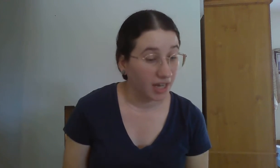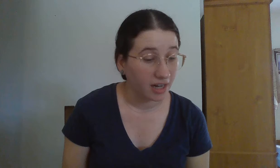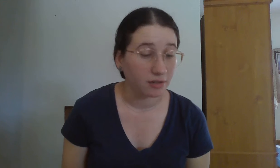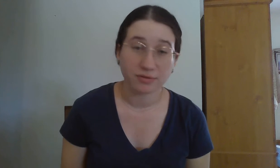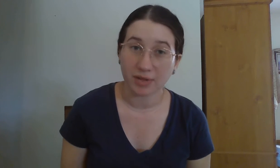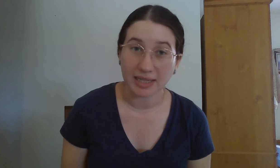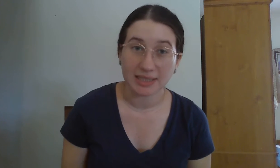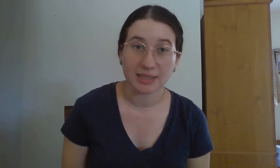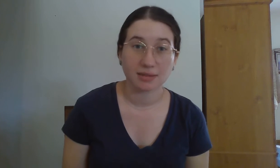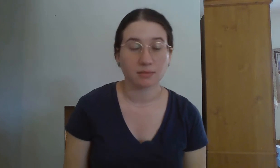Scare, frighten.